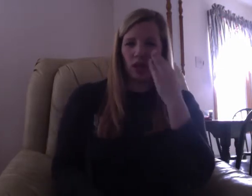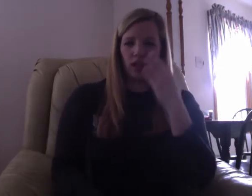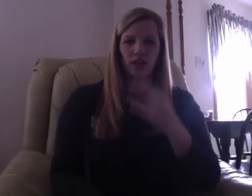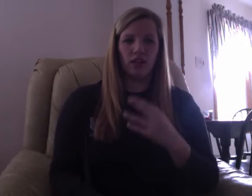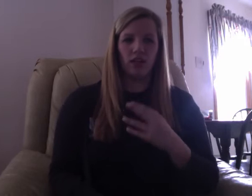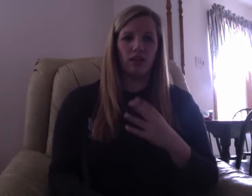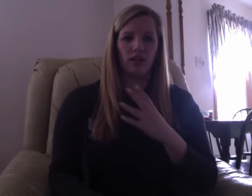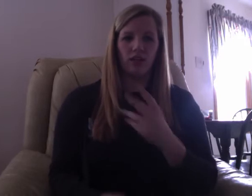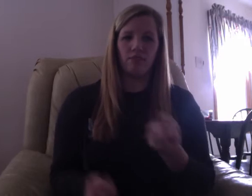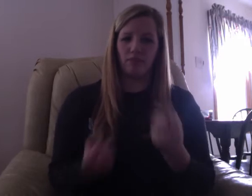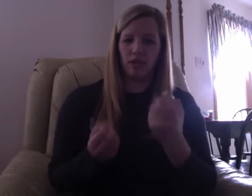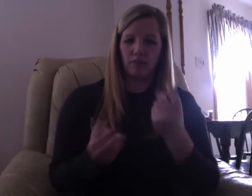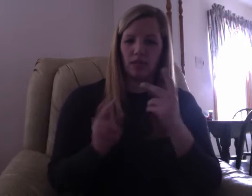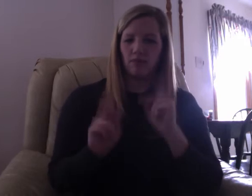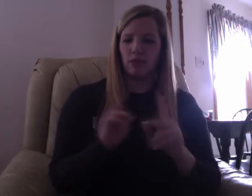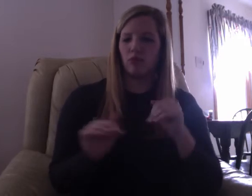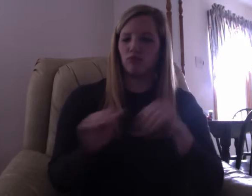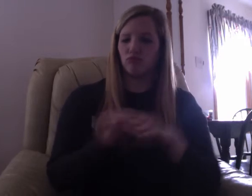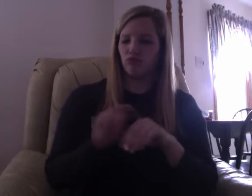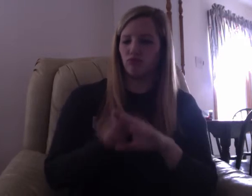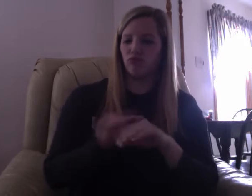come into the center from this time compared to last year.